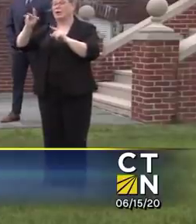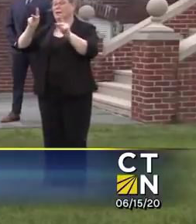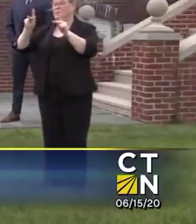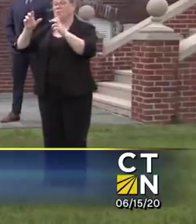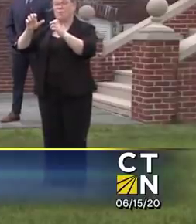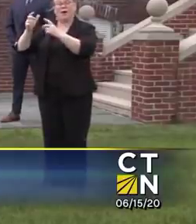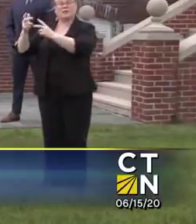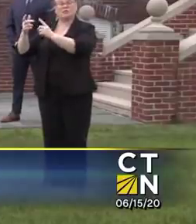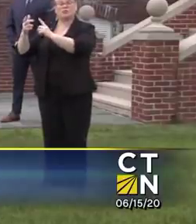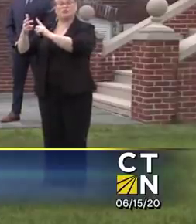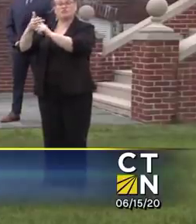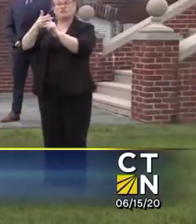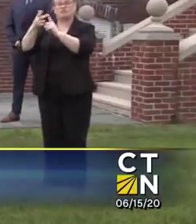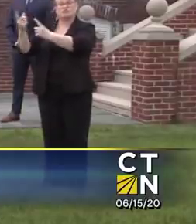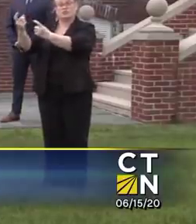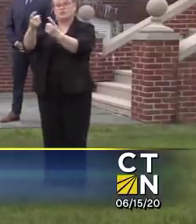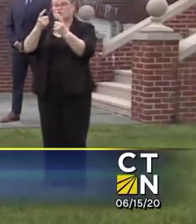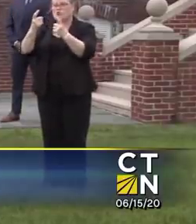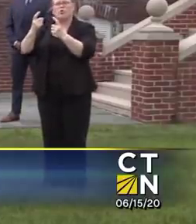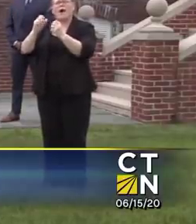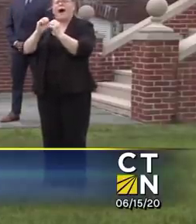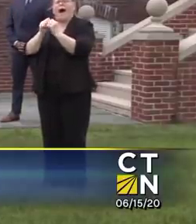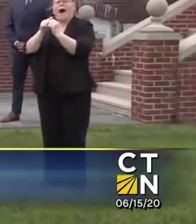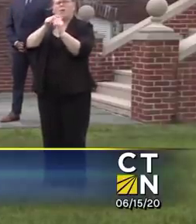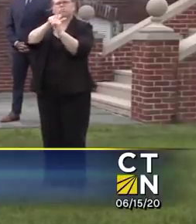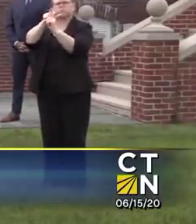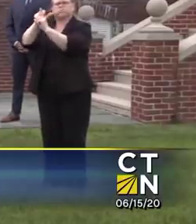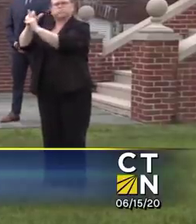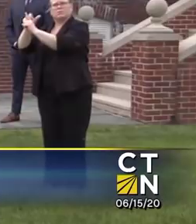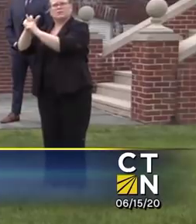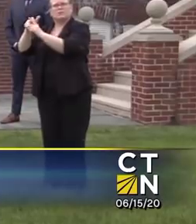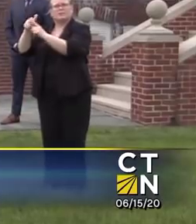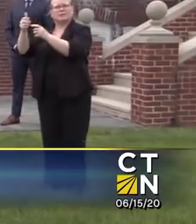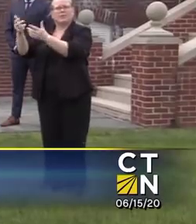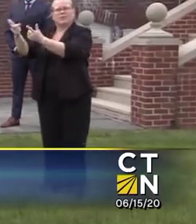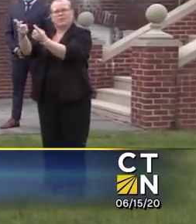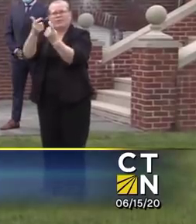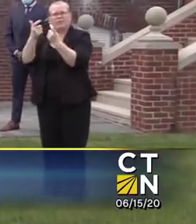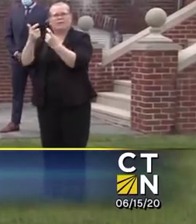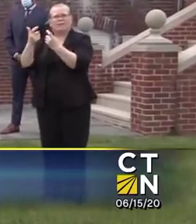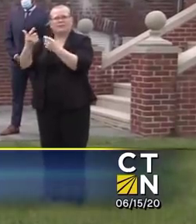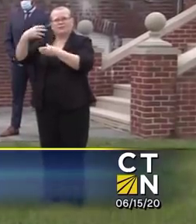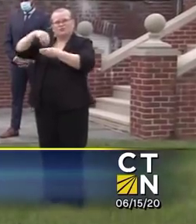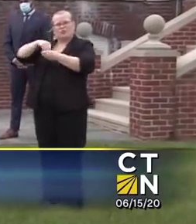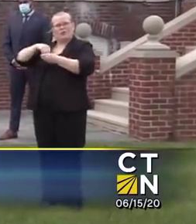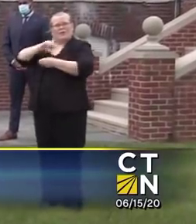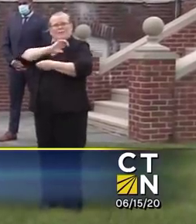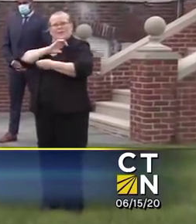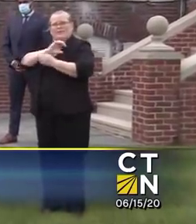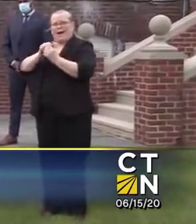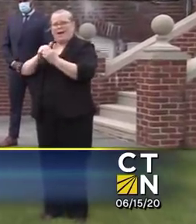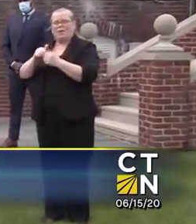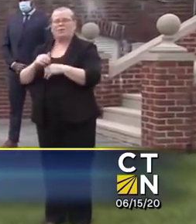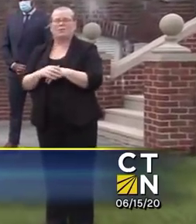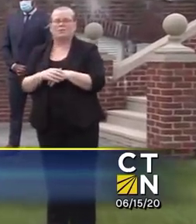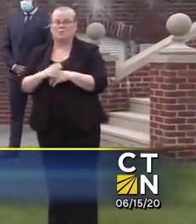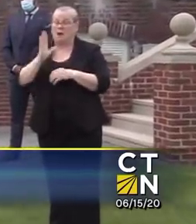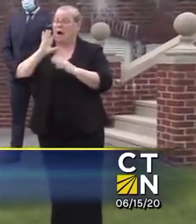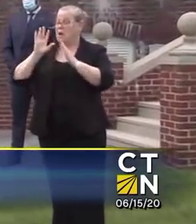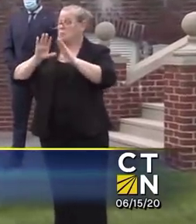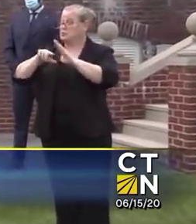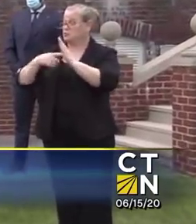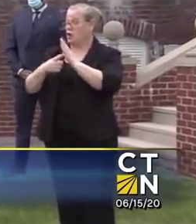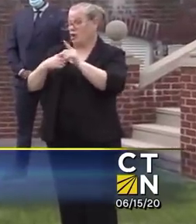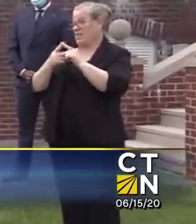I'll start with that. I can use your help, guys. I can tell you, I mentioned what we're doing, first of all, in terms of more female troopers. I